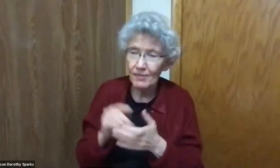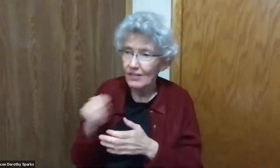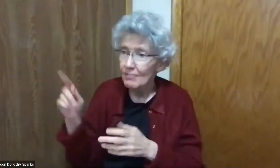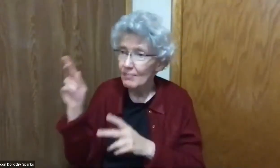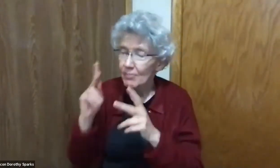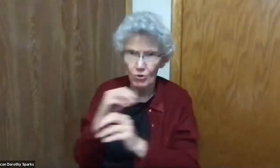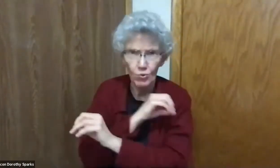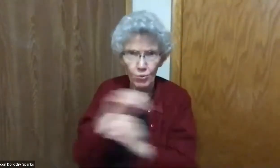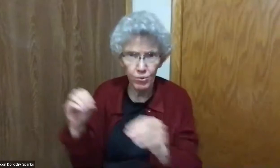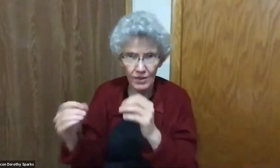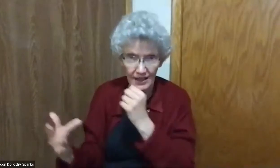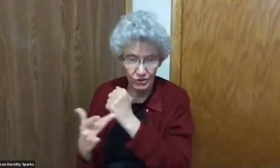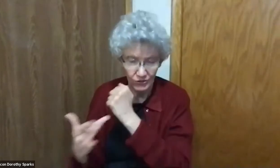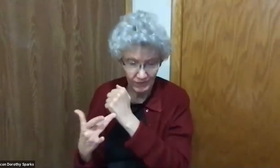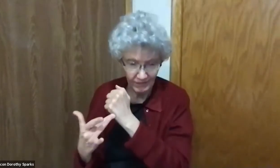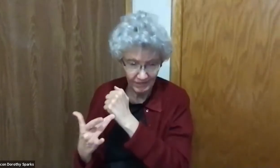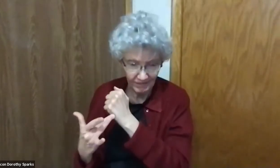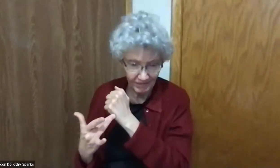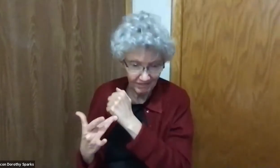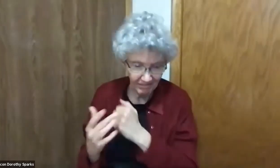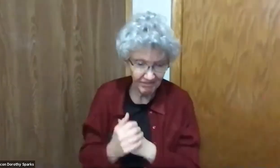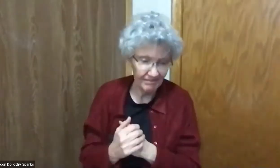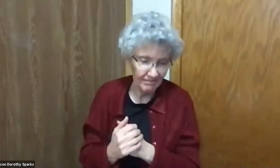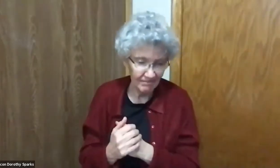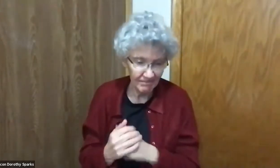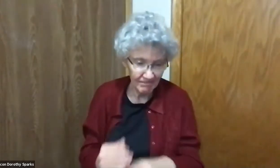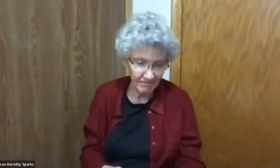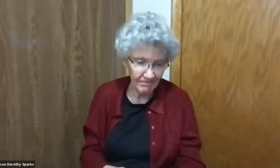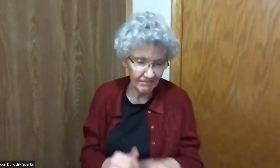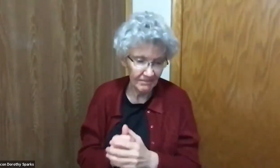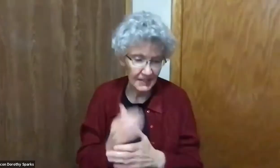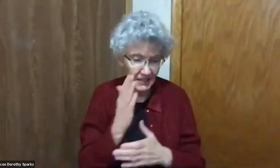those with technology and those without.